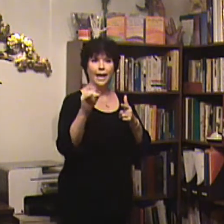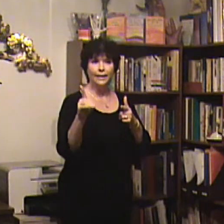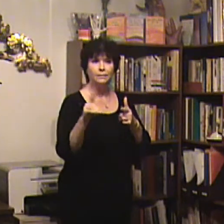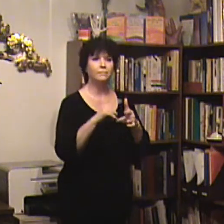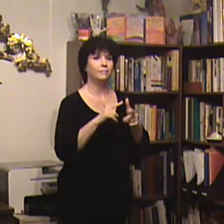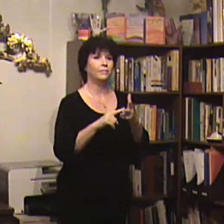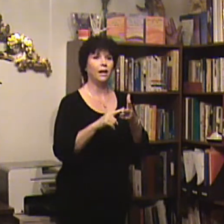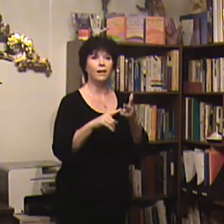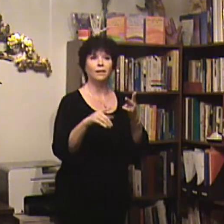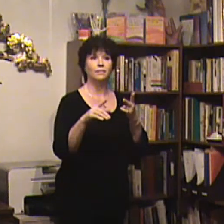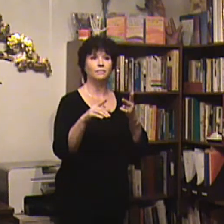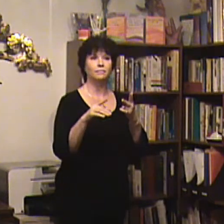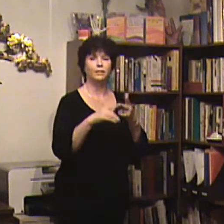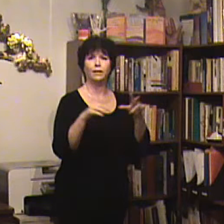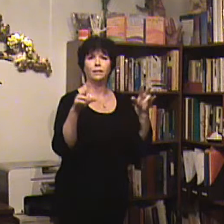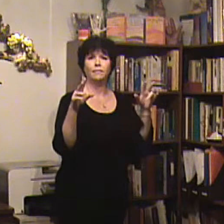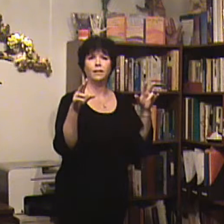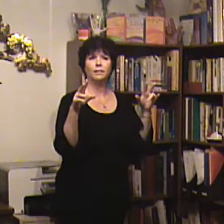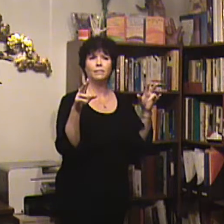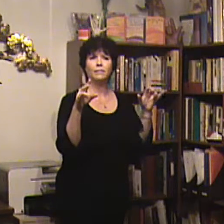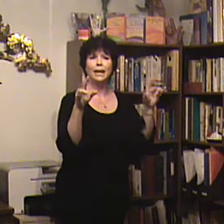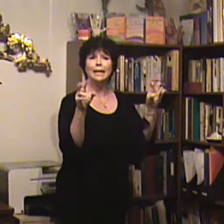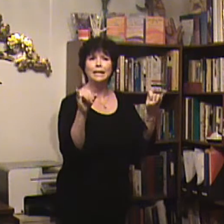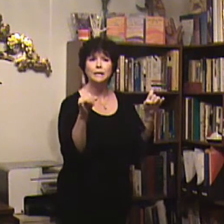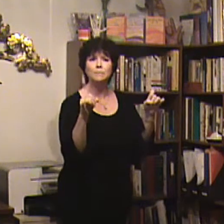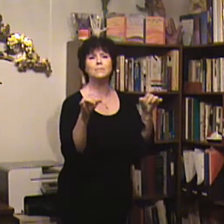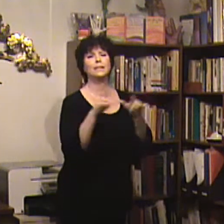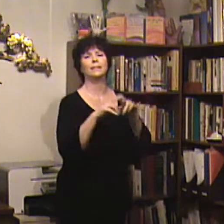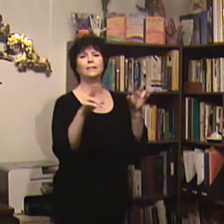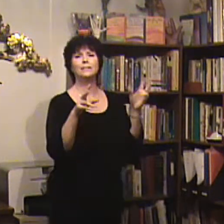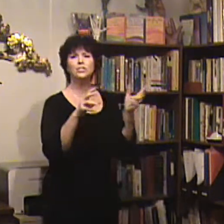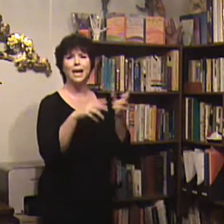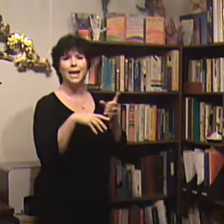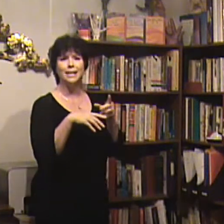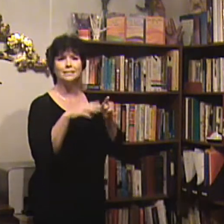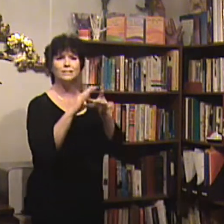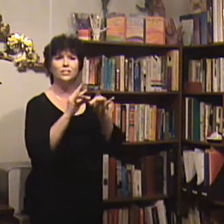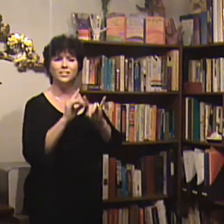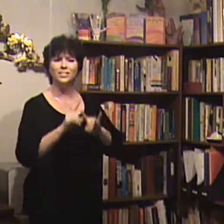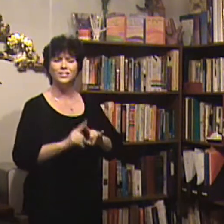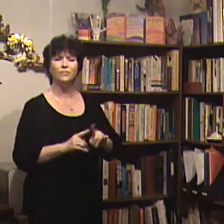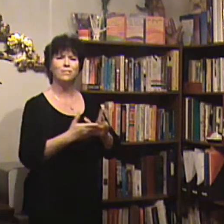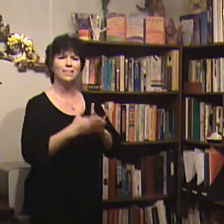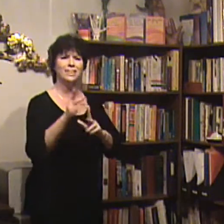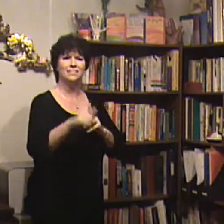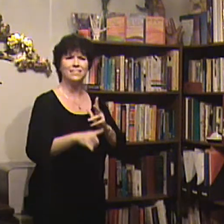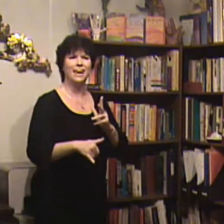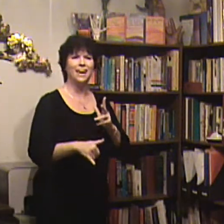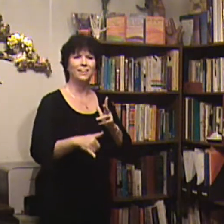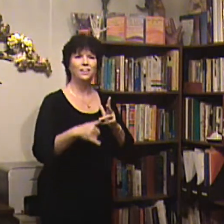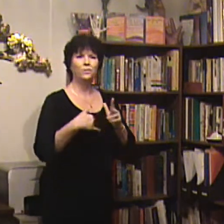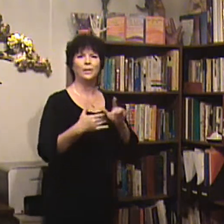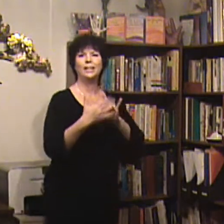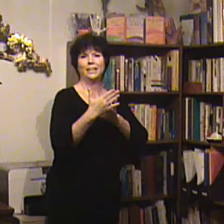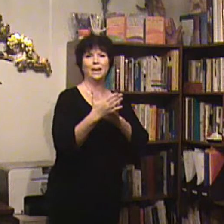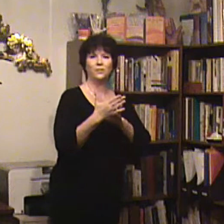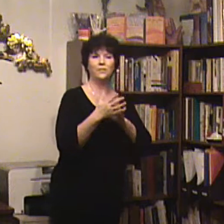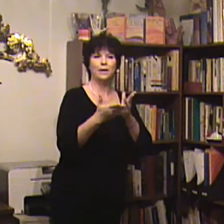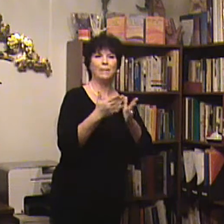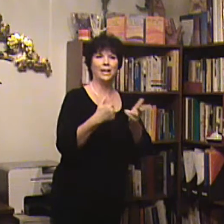CAD, the idioms and the cliches, just the different things that we encounter that may